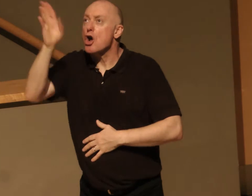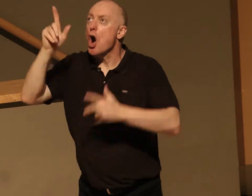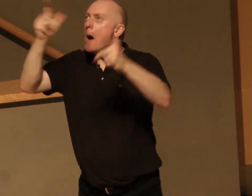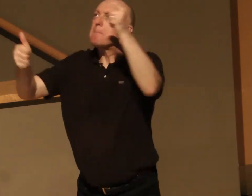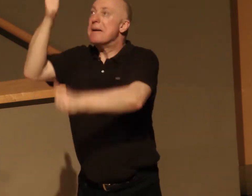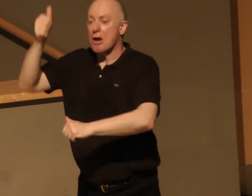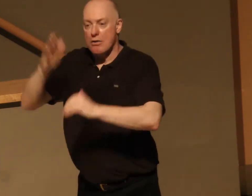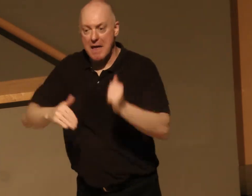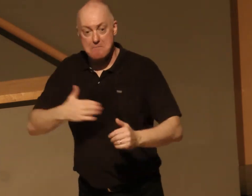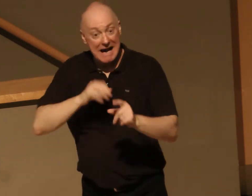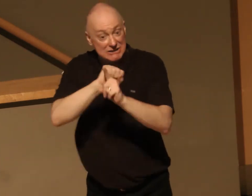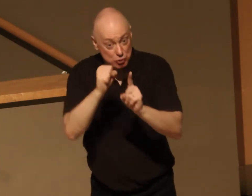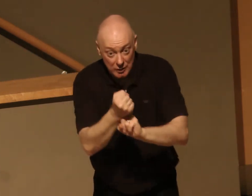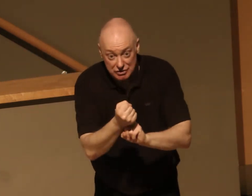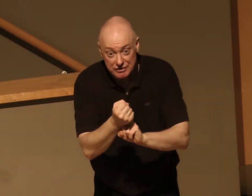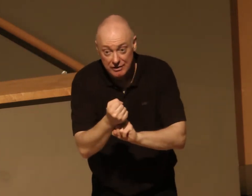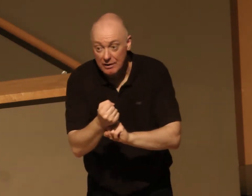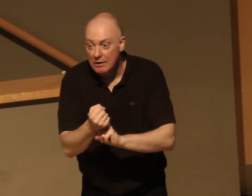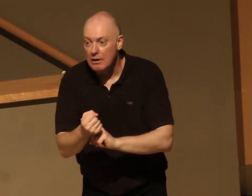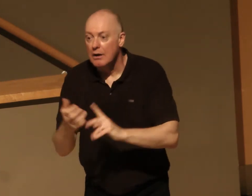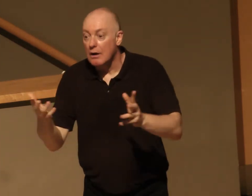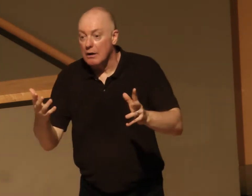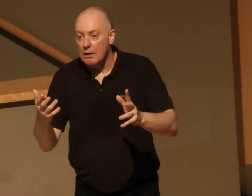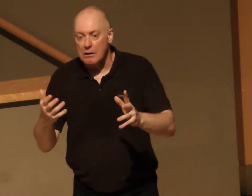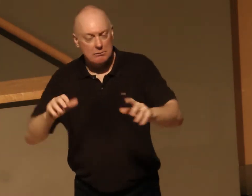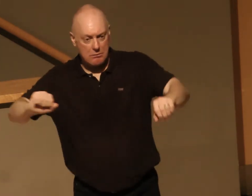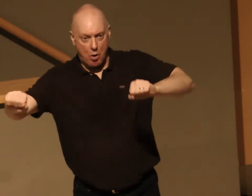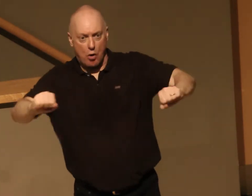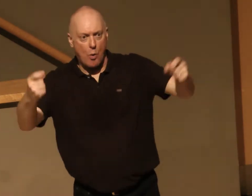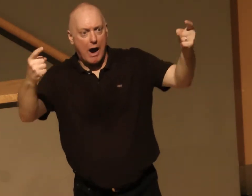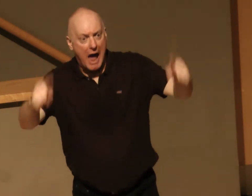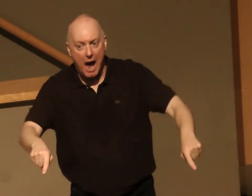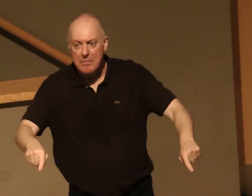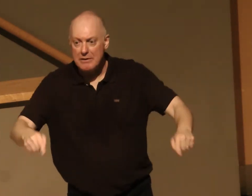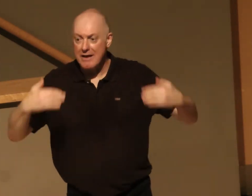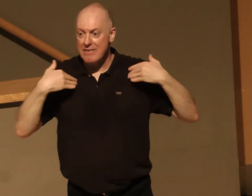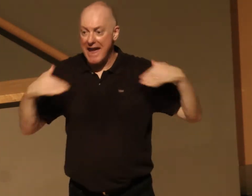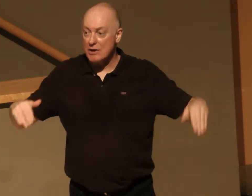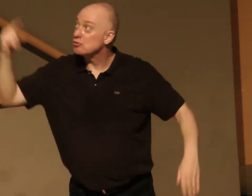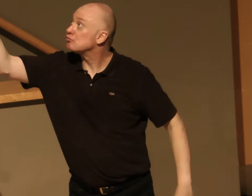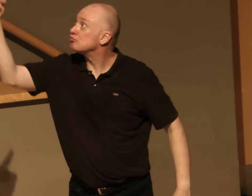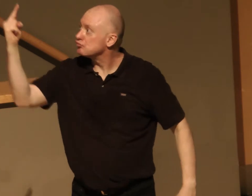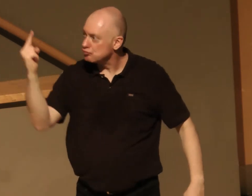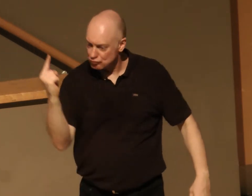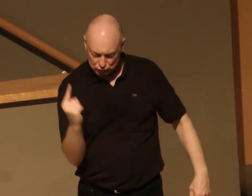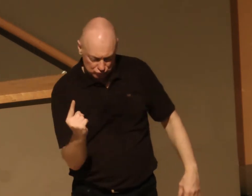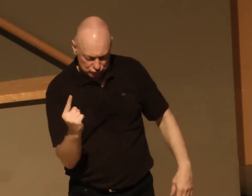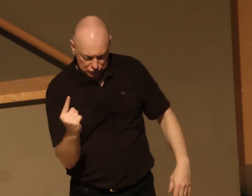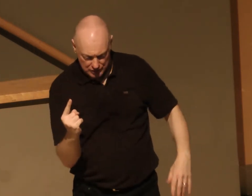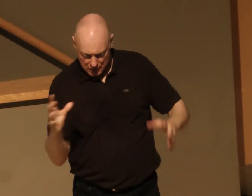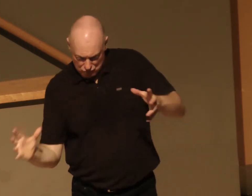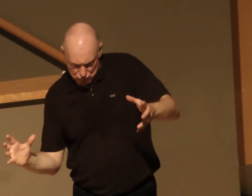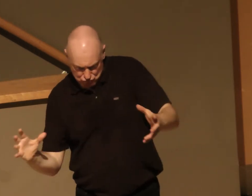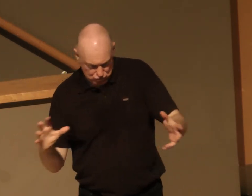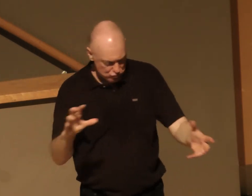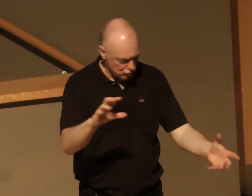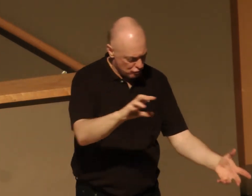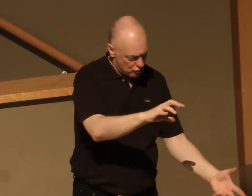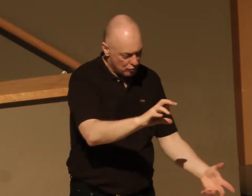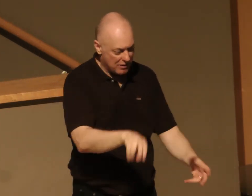circumstances. Notice verse 2 and 3 it says And behold there was a great earthquake and an angel of the Lord descended from heaven and came and rolled back the stone and sat on